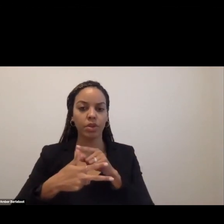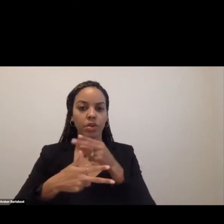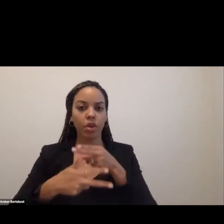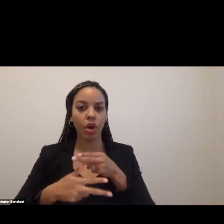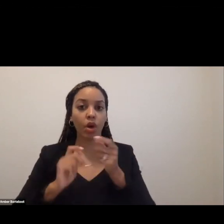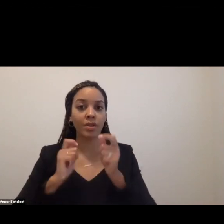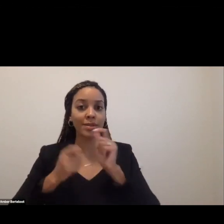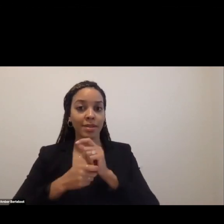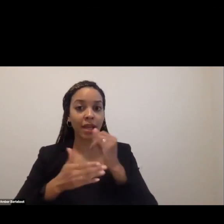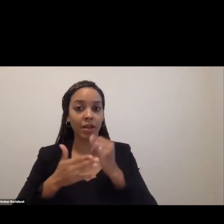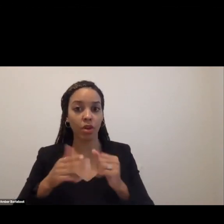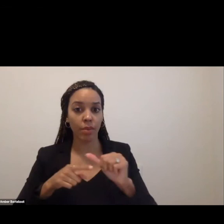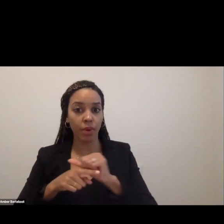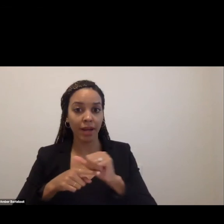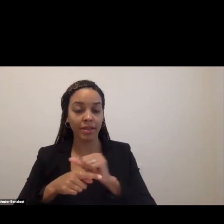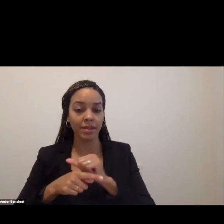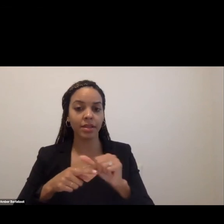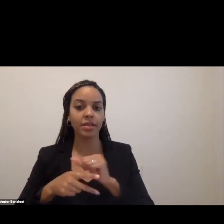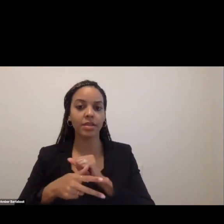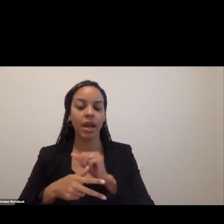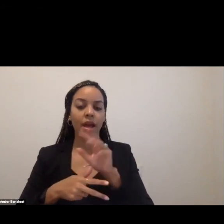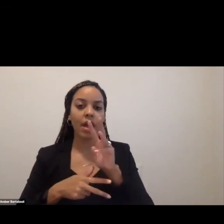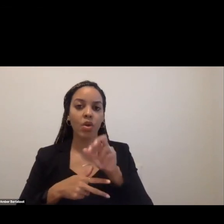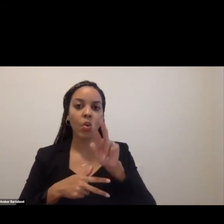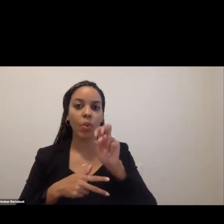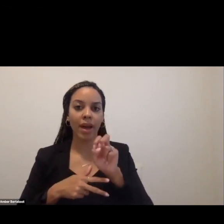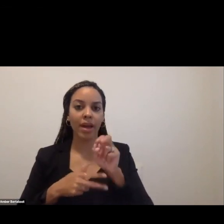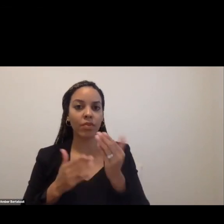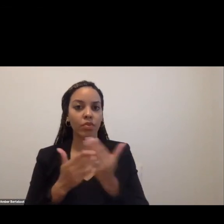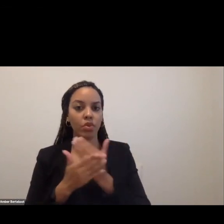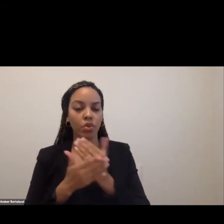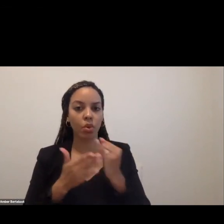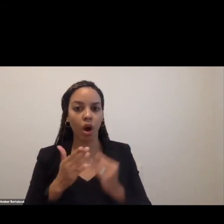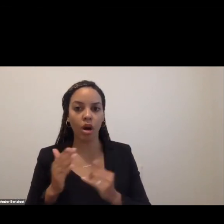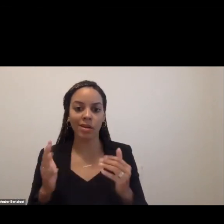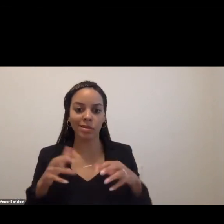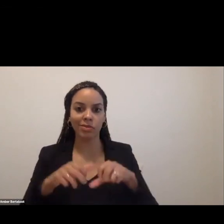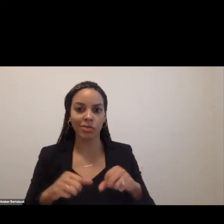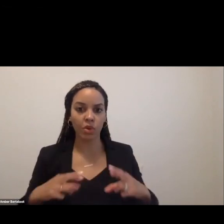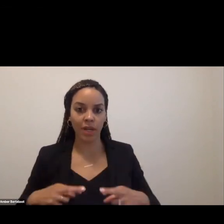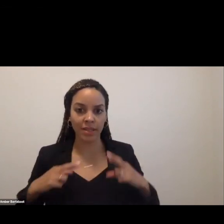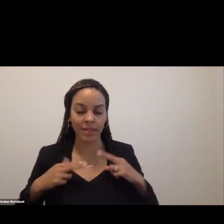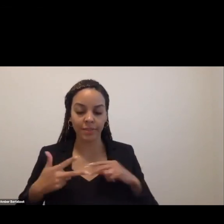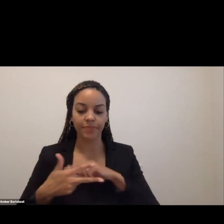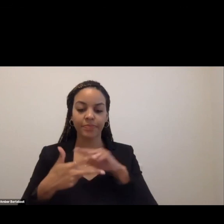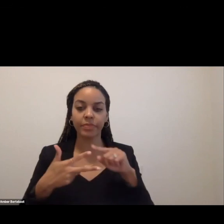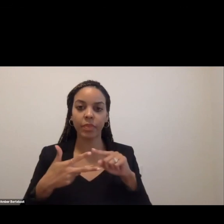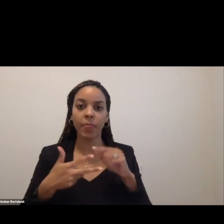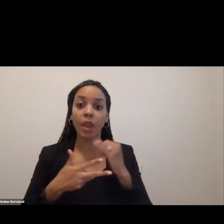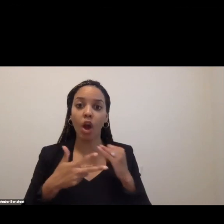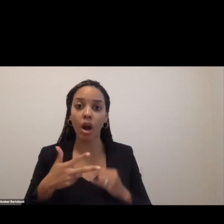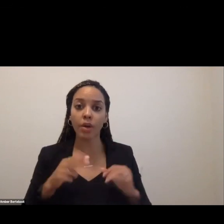Changing Art Practices and the Wave of New Artist Residencies. The second is called Artist Mobility,